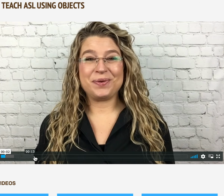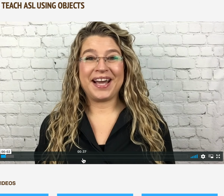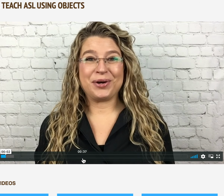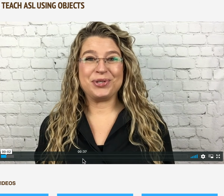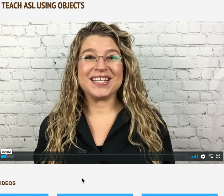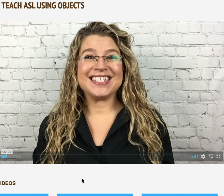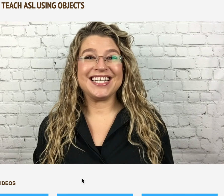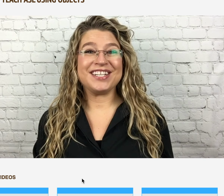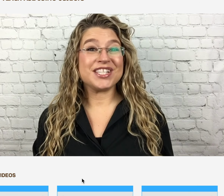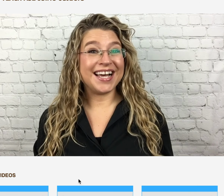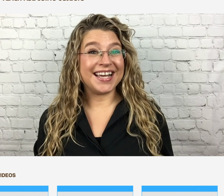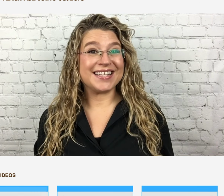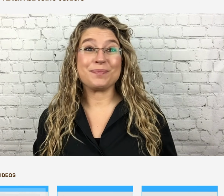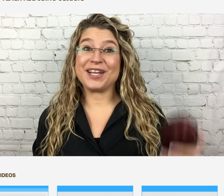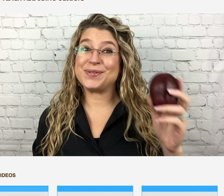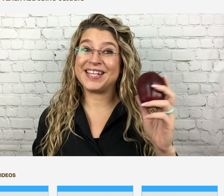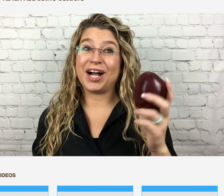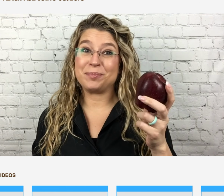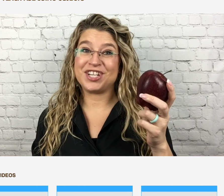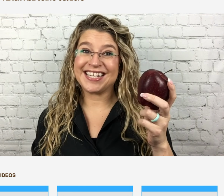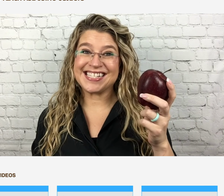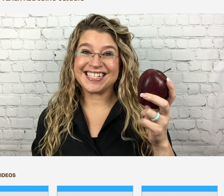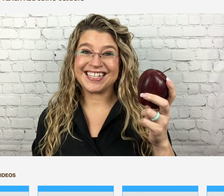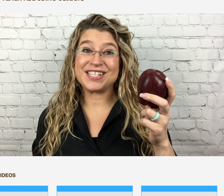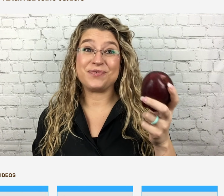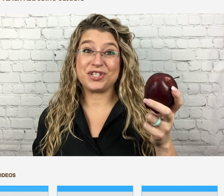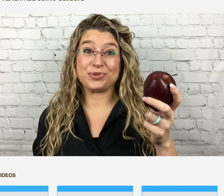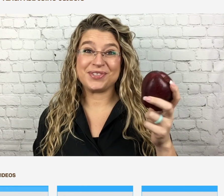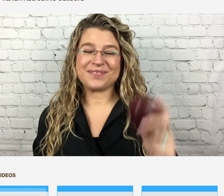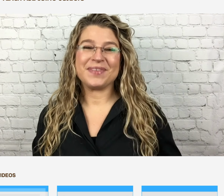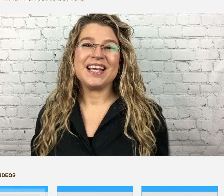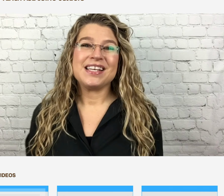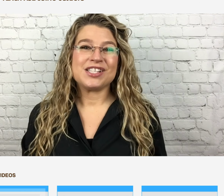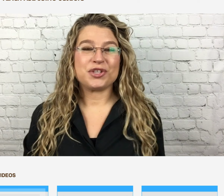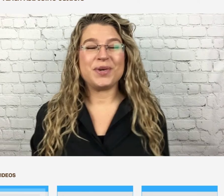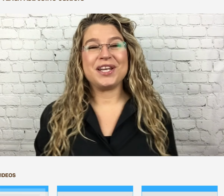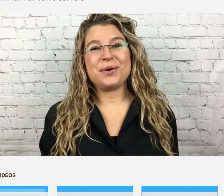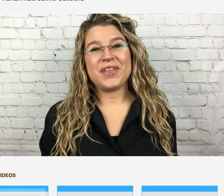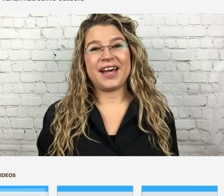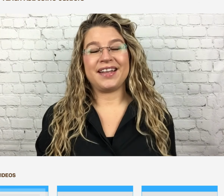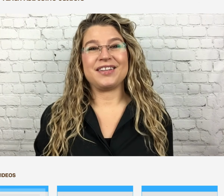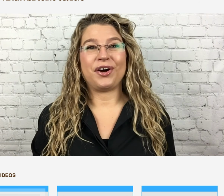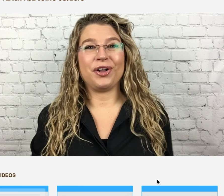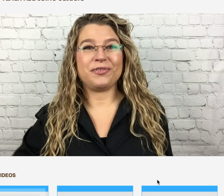So you can see that it's very easy to scroll through and switch between lessons